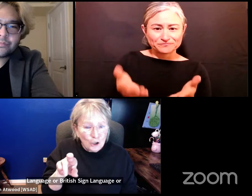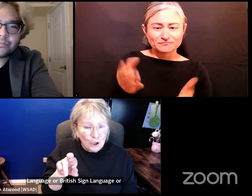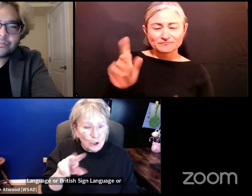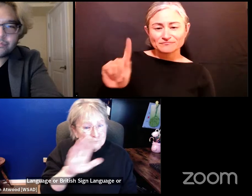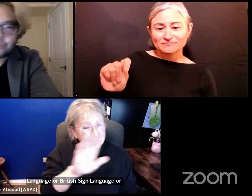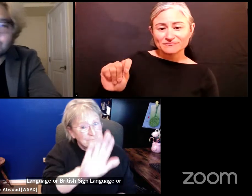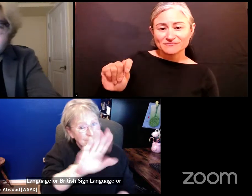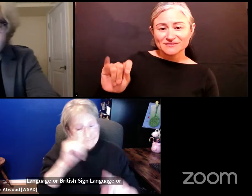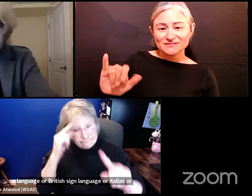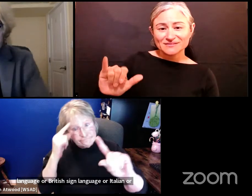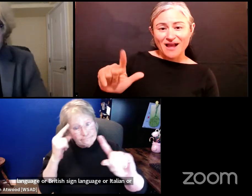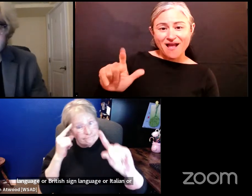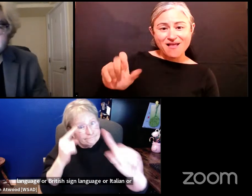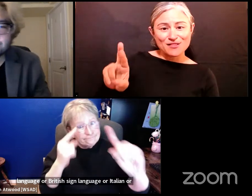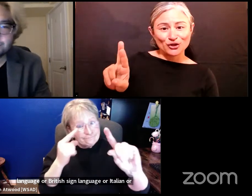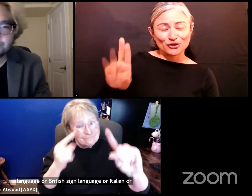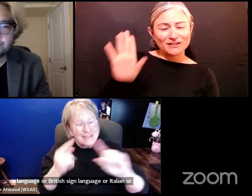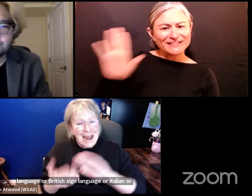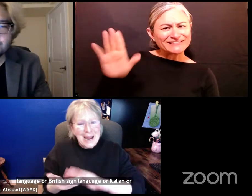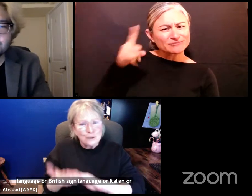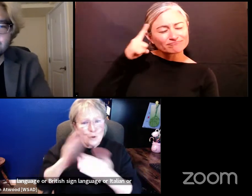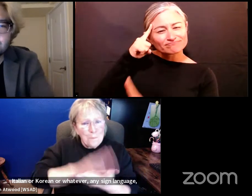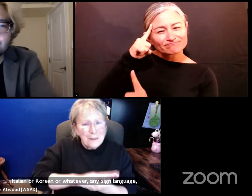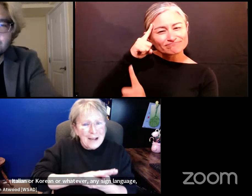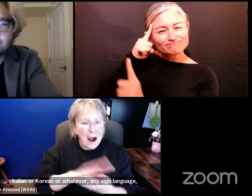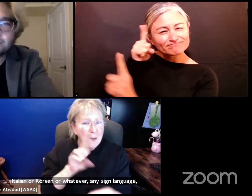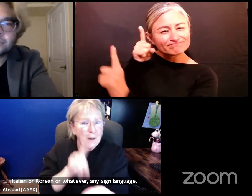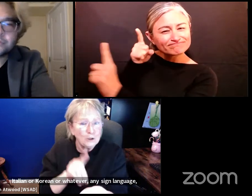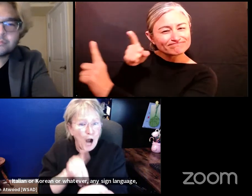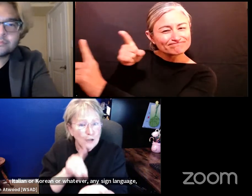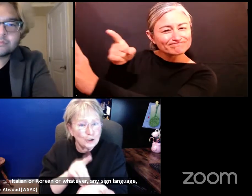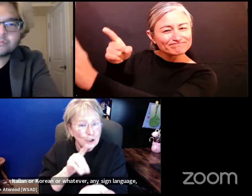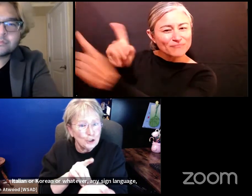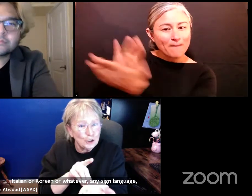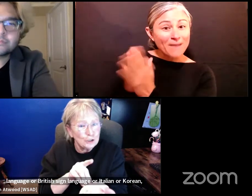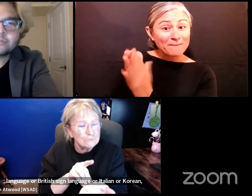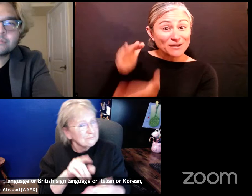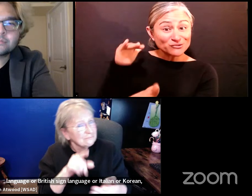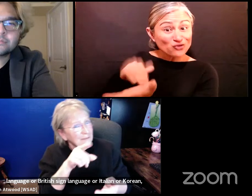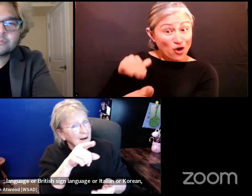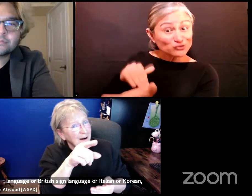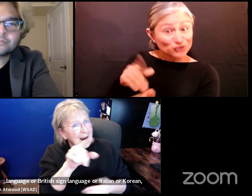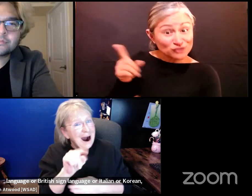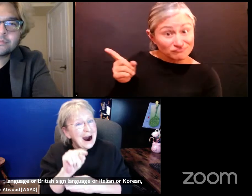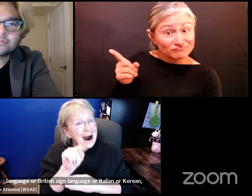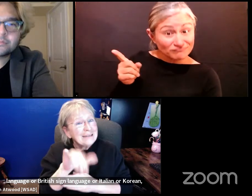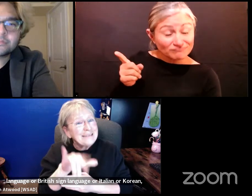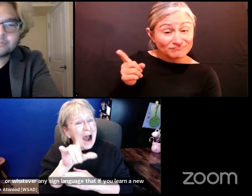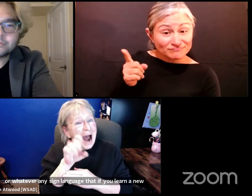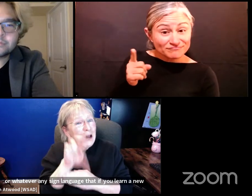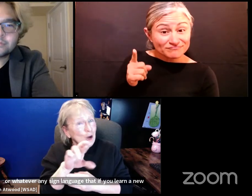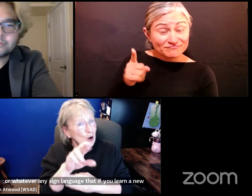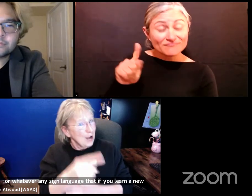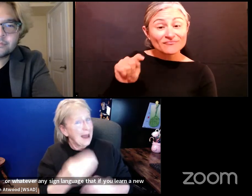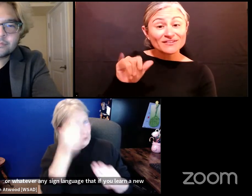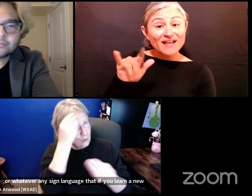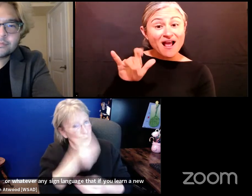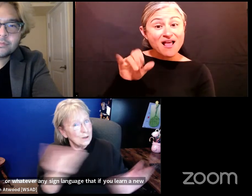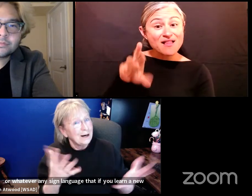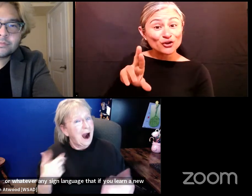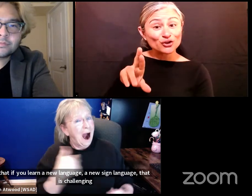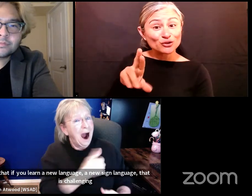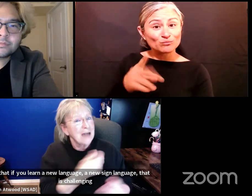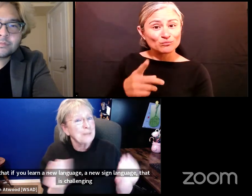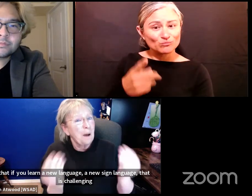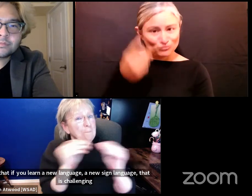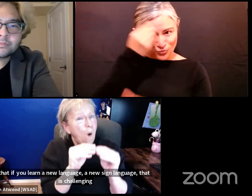more aware of, and thank Tyler for his goal to become a doctor.